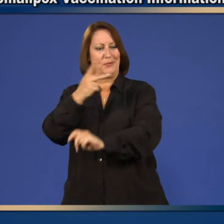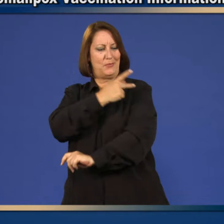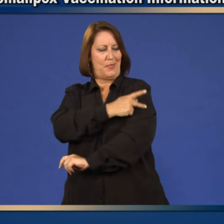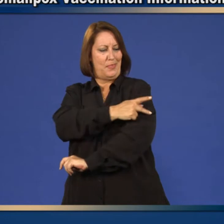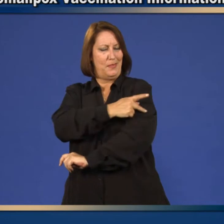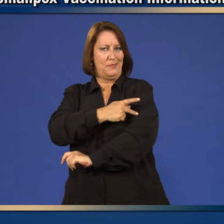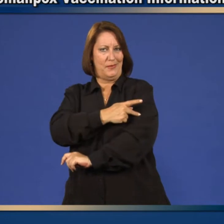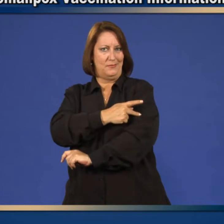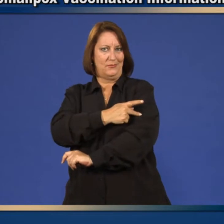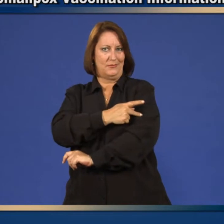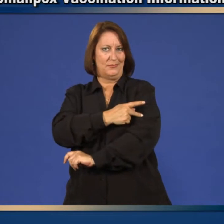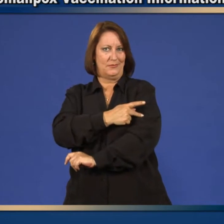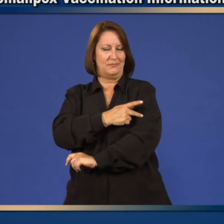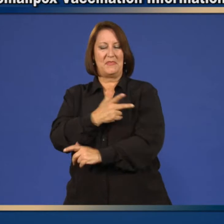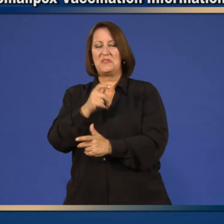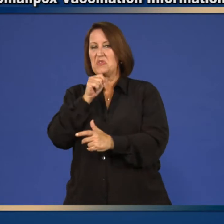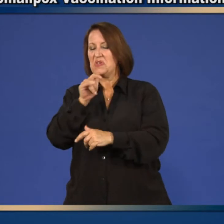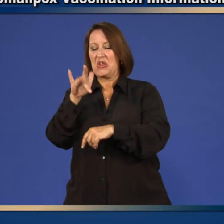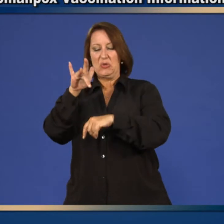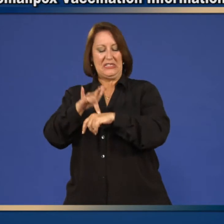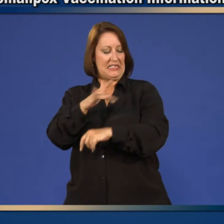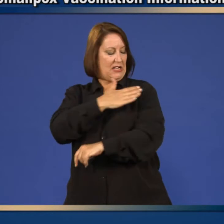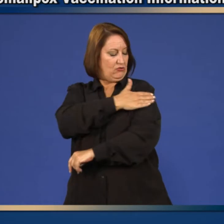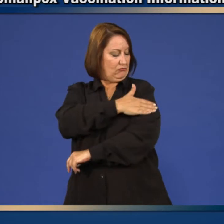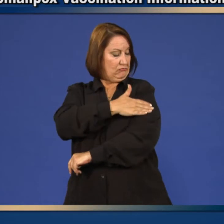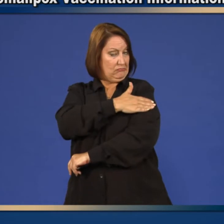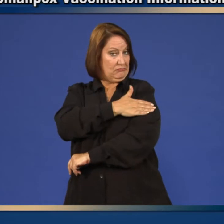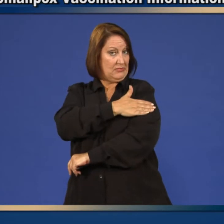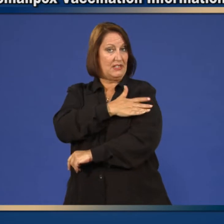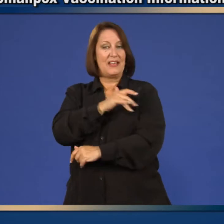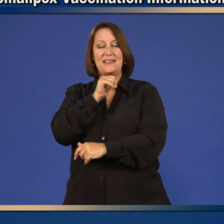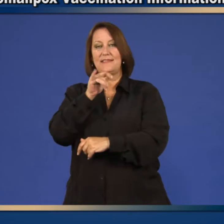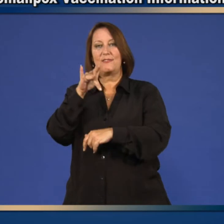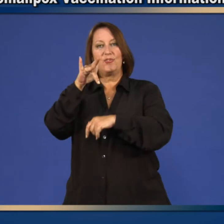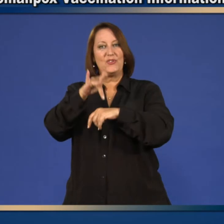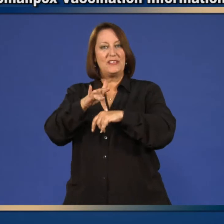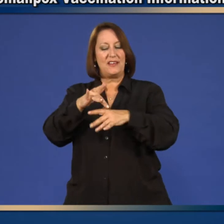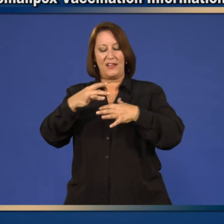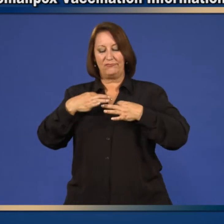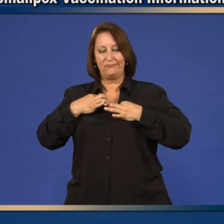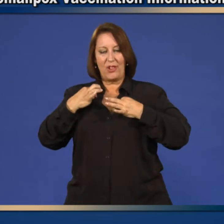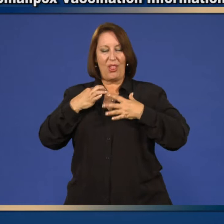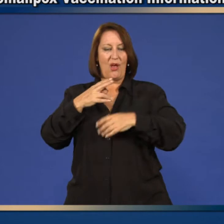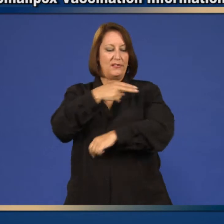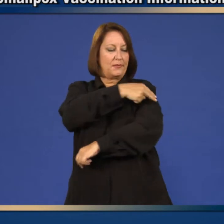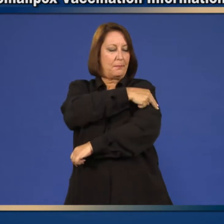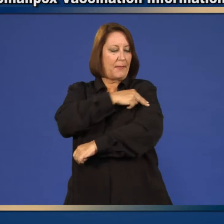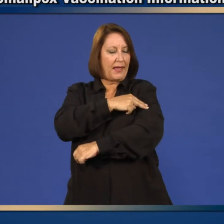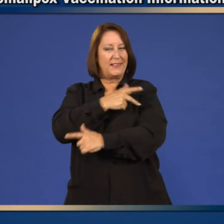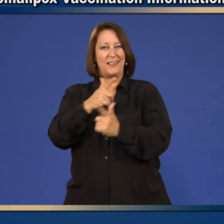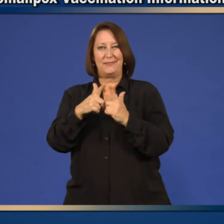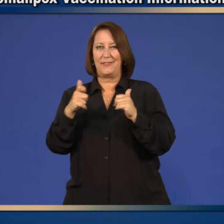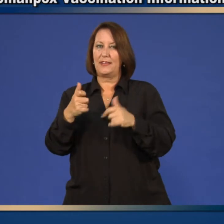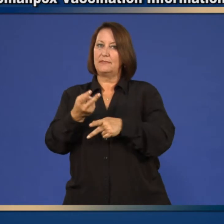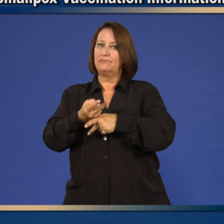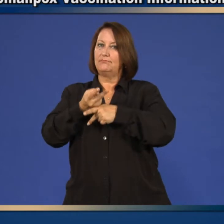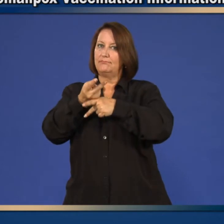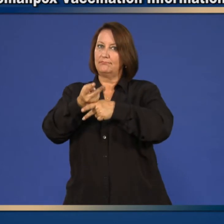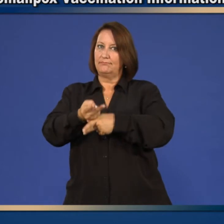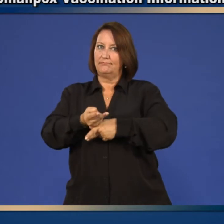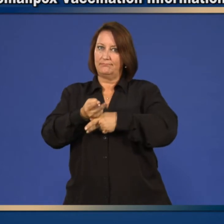the vaccination site or with any materials that have come into contact with the vaccination